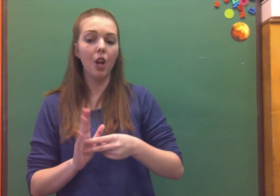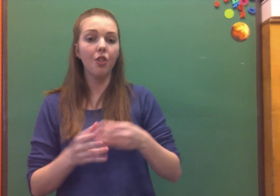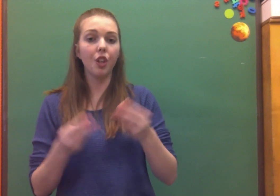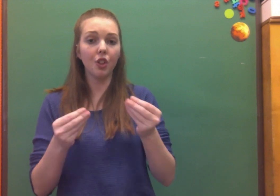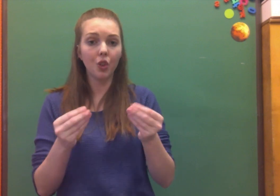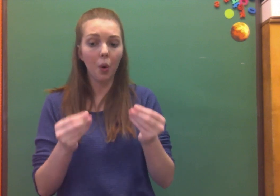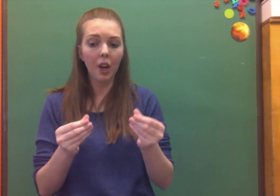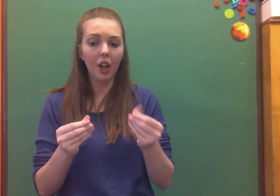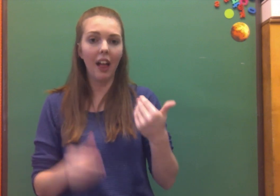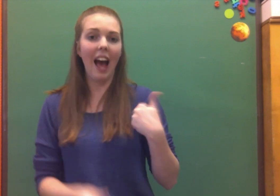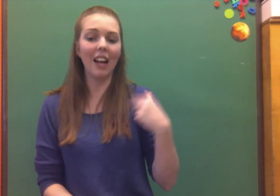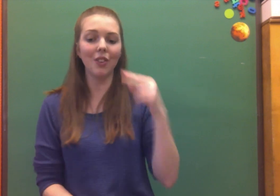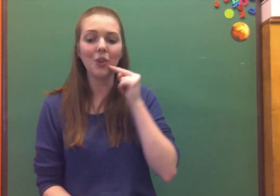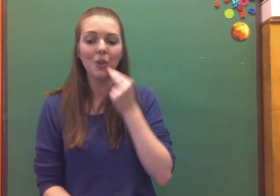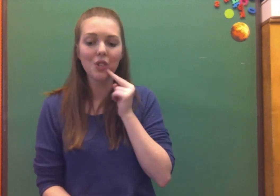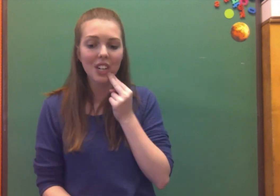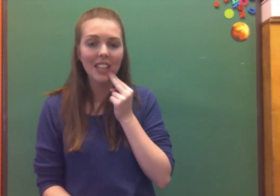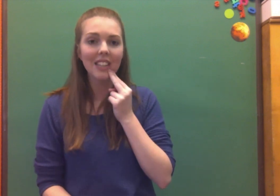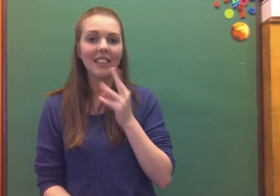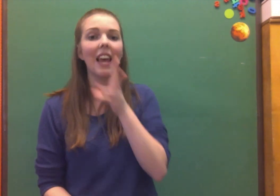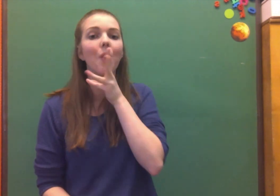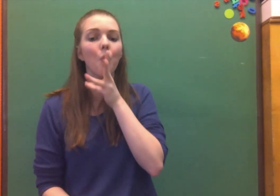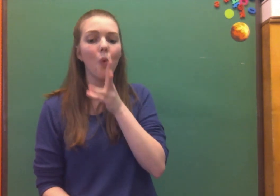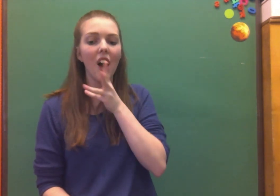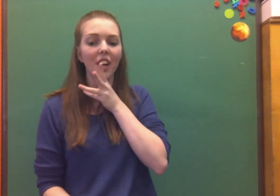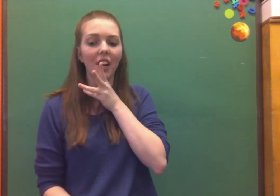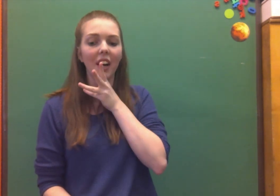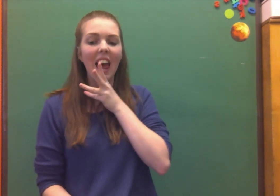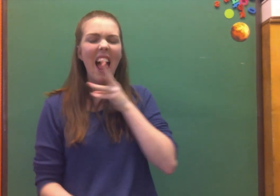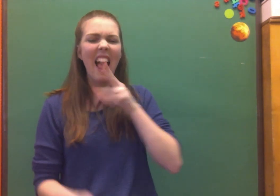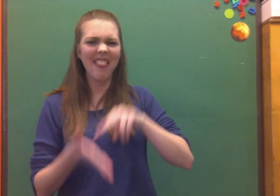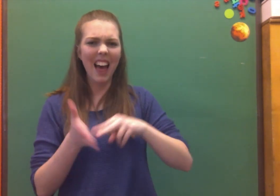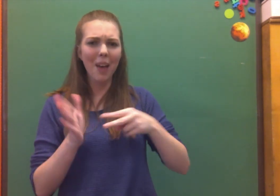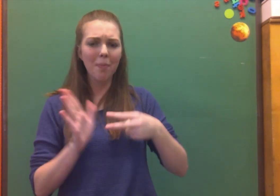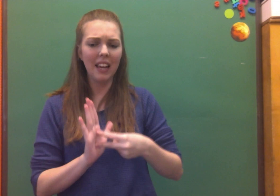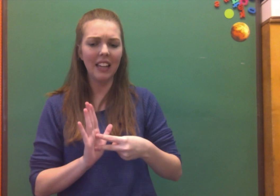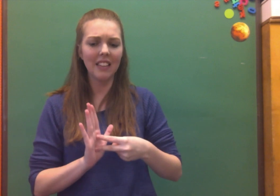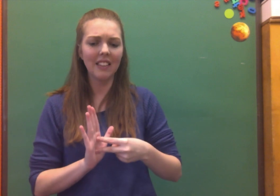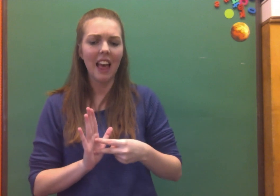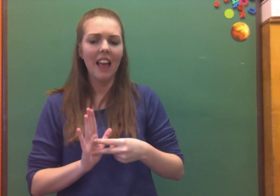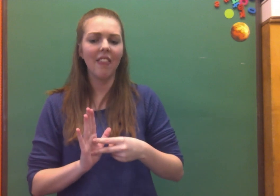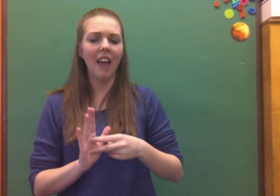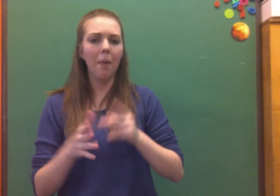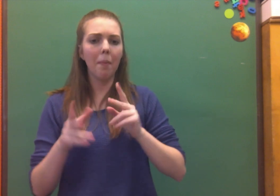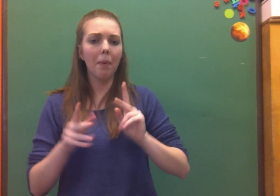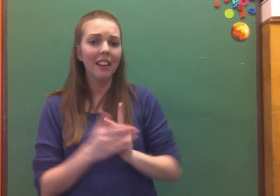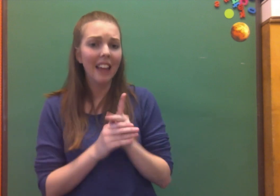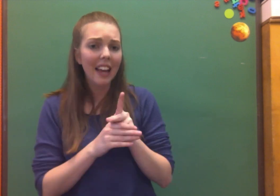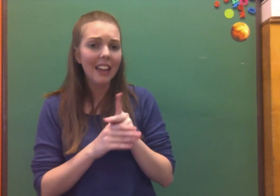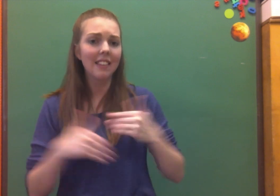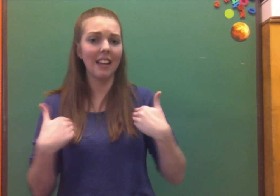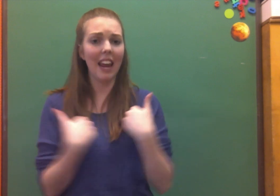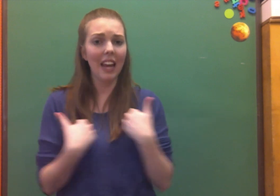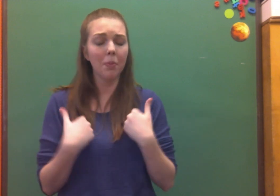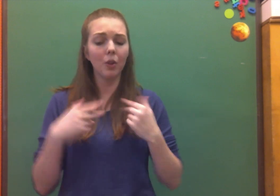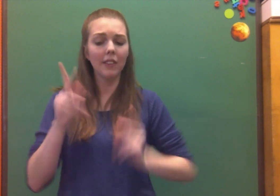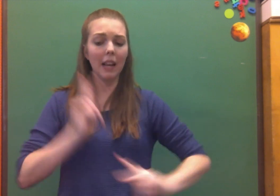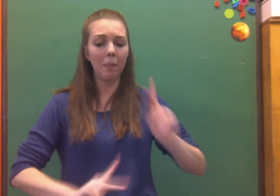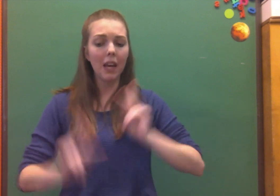the soil has nutrients and water, and that means that plants and animals and